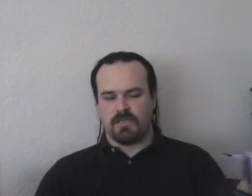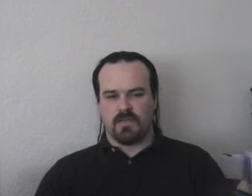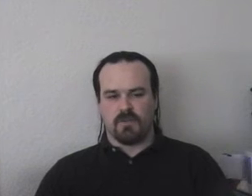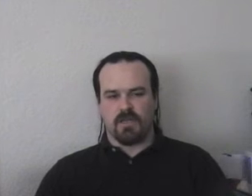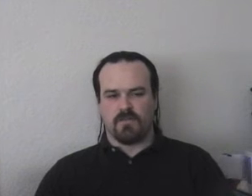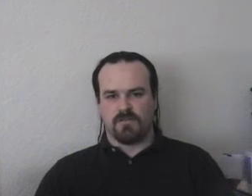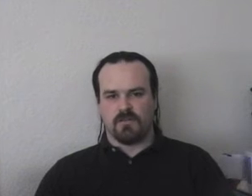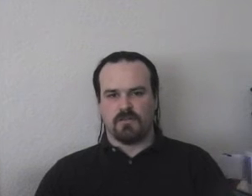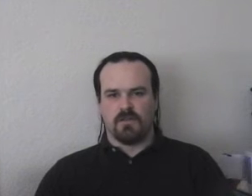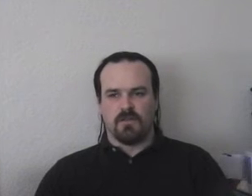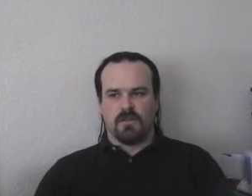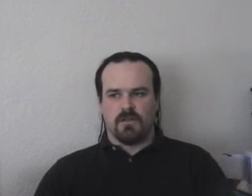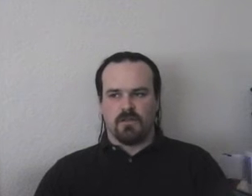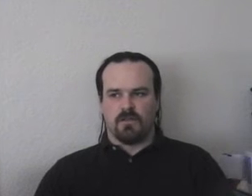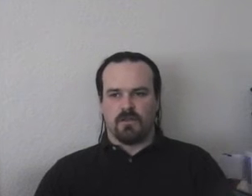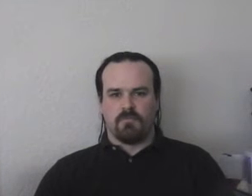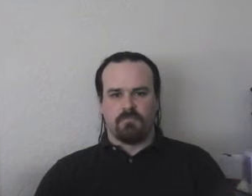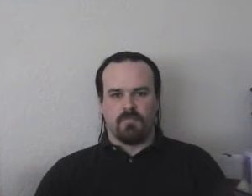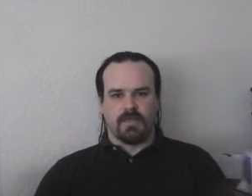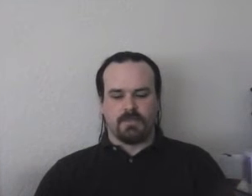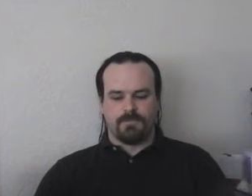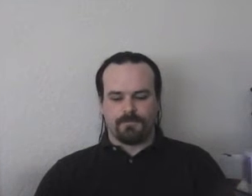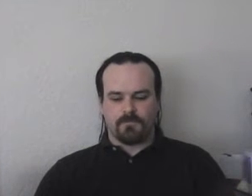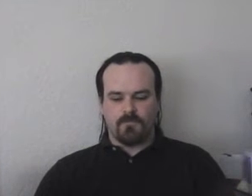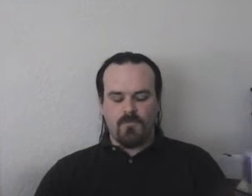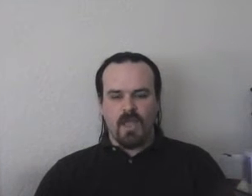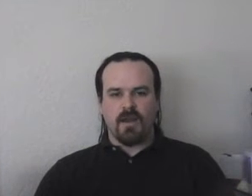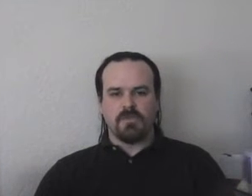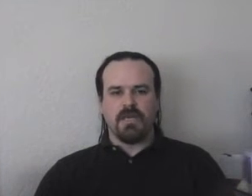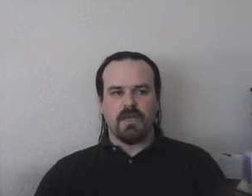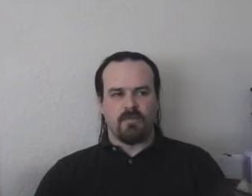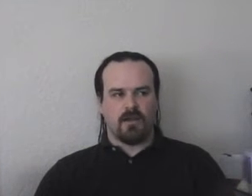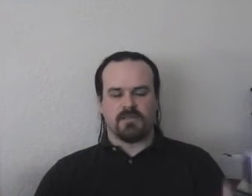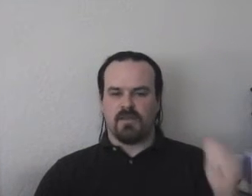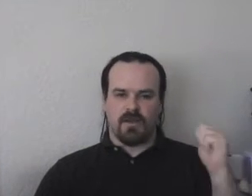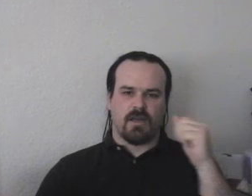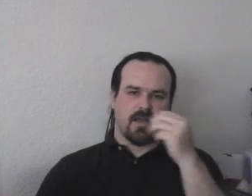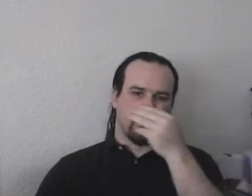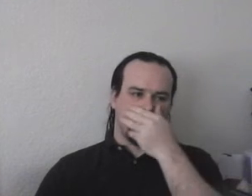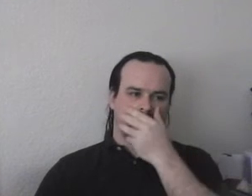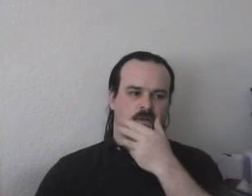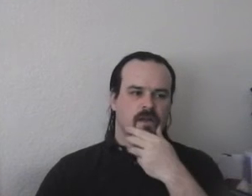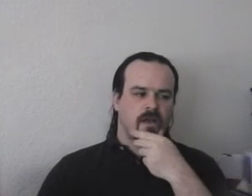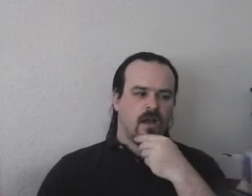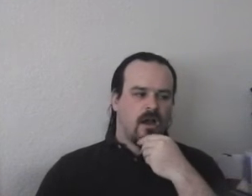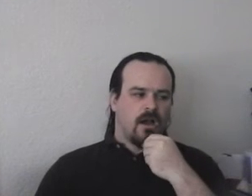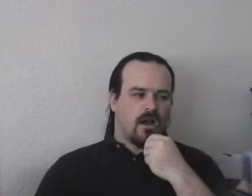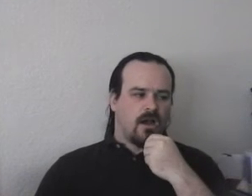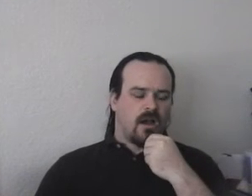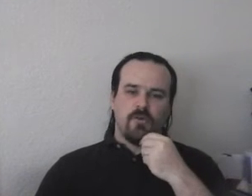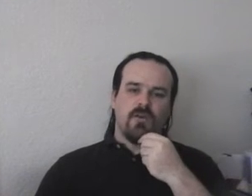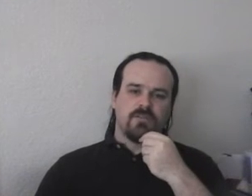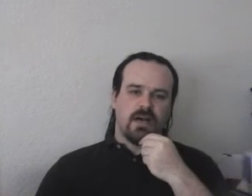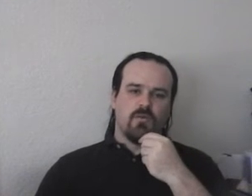at the beginning of this little bit, and I was thinking about this email that I had gotten. Have you ever dealt with